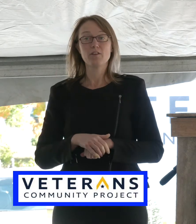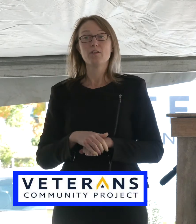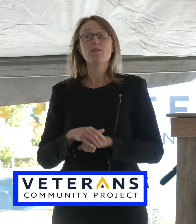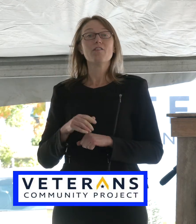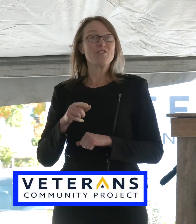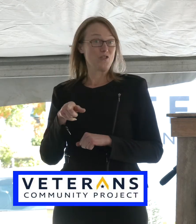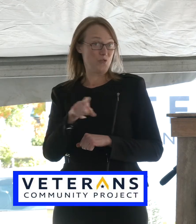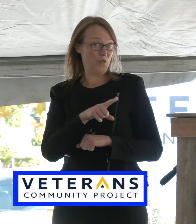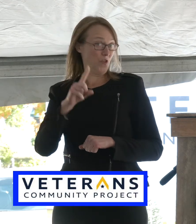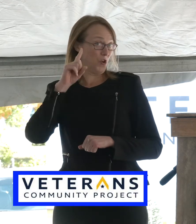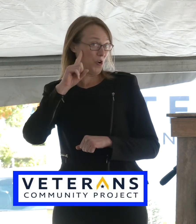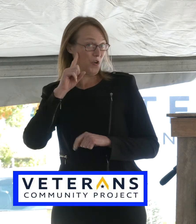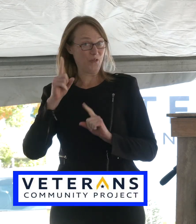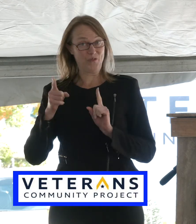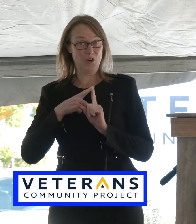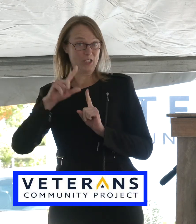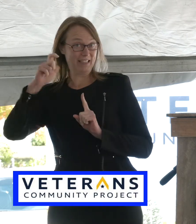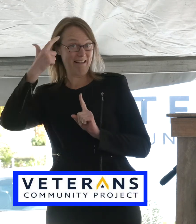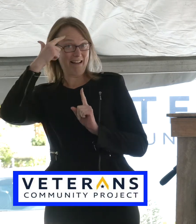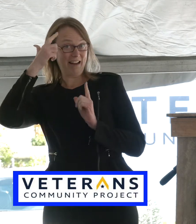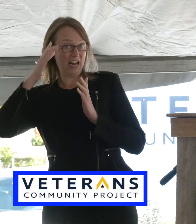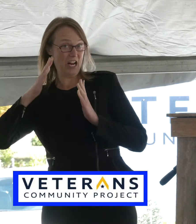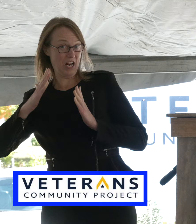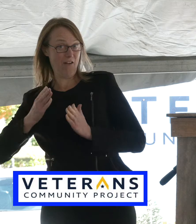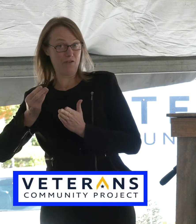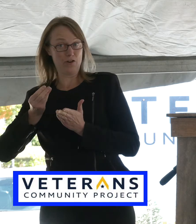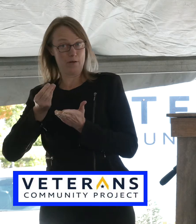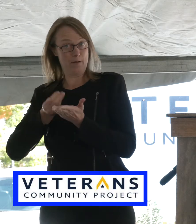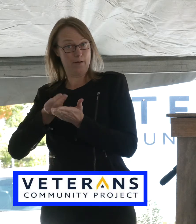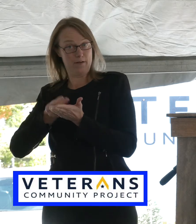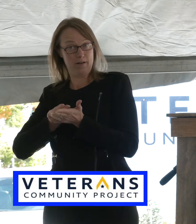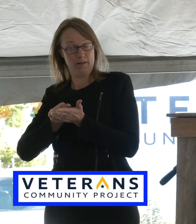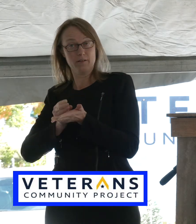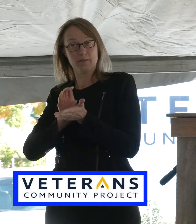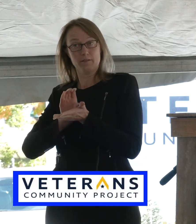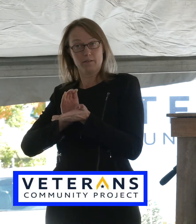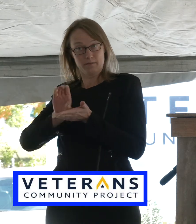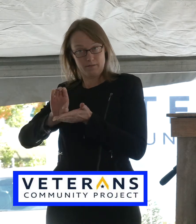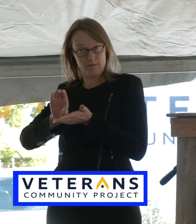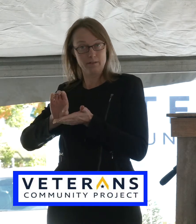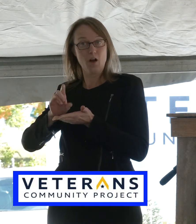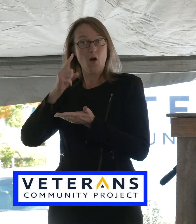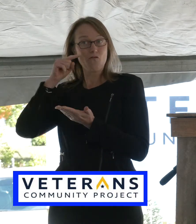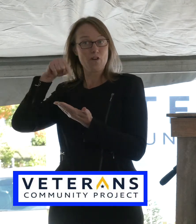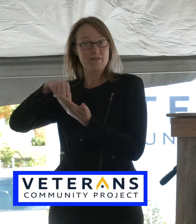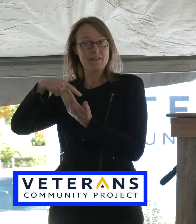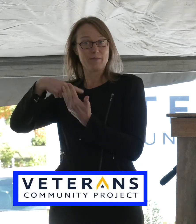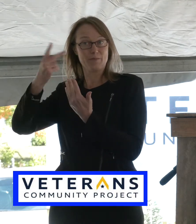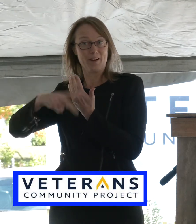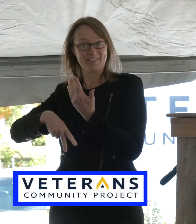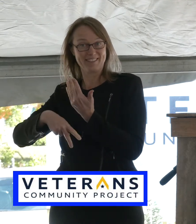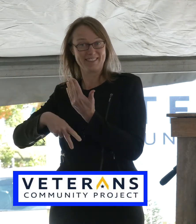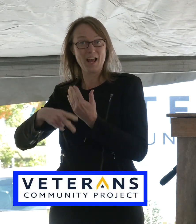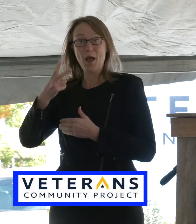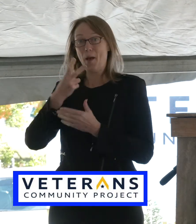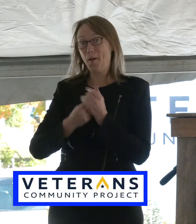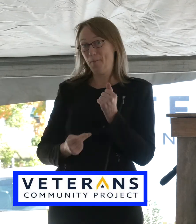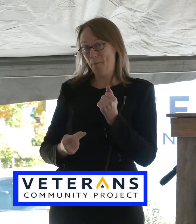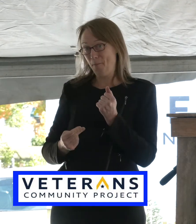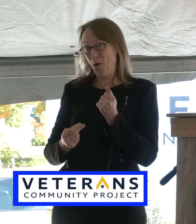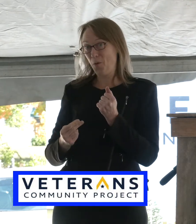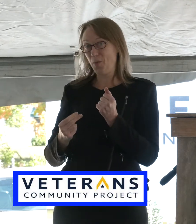budget for this particular project, and it gained the bipartisan support of the majority and